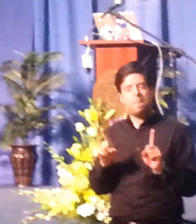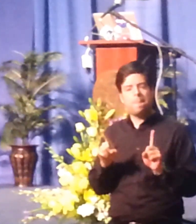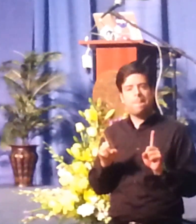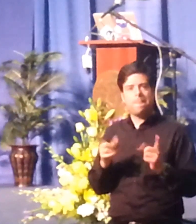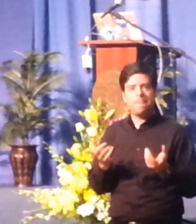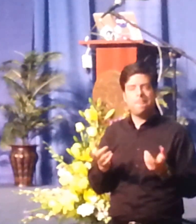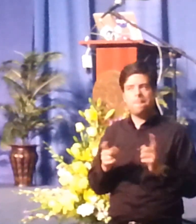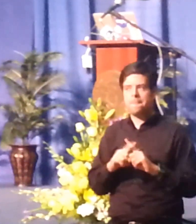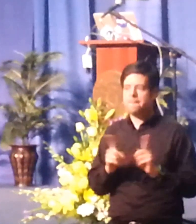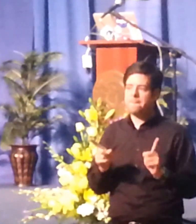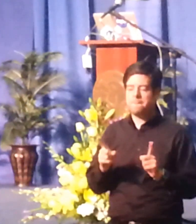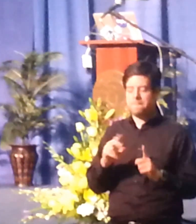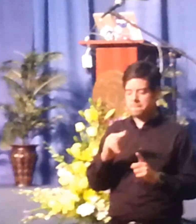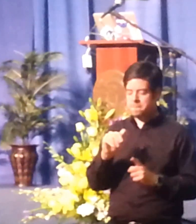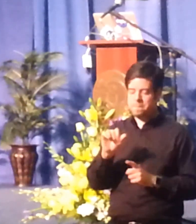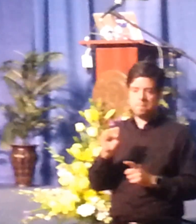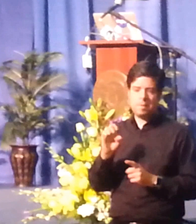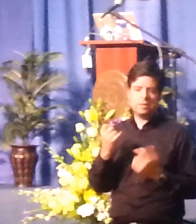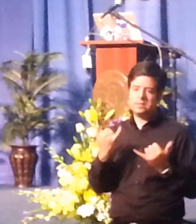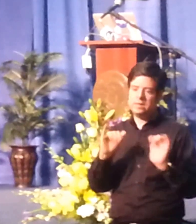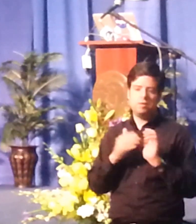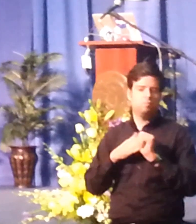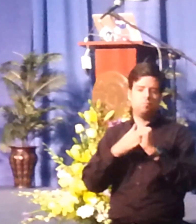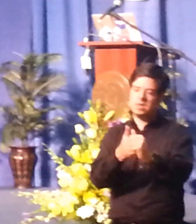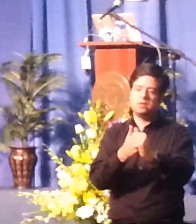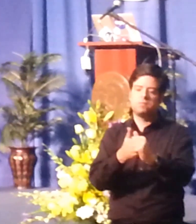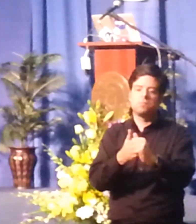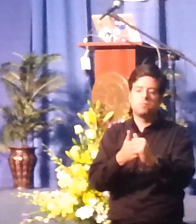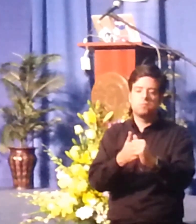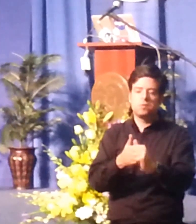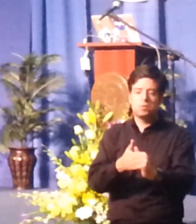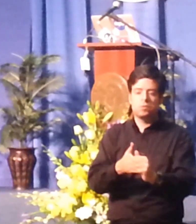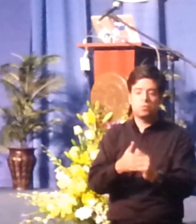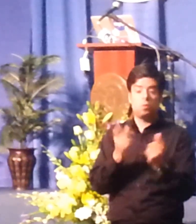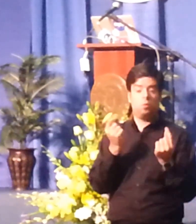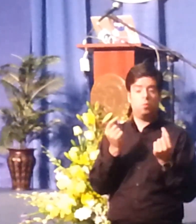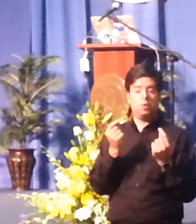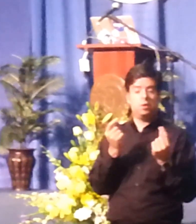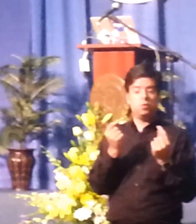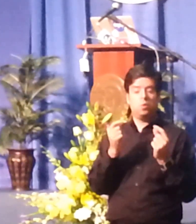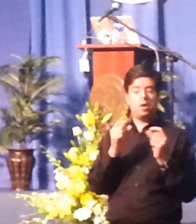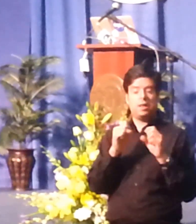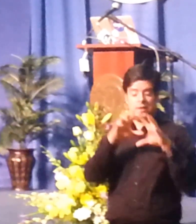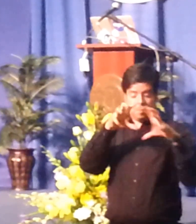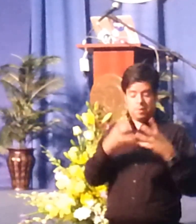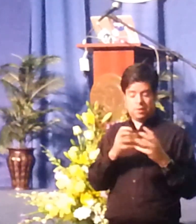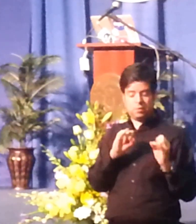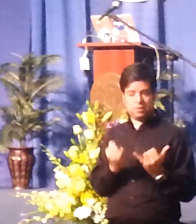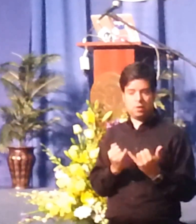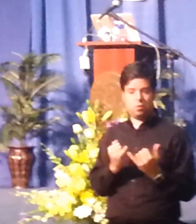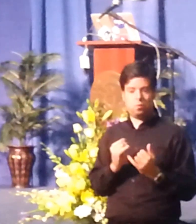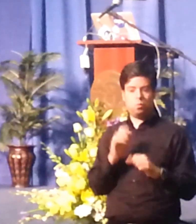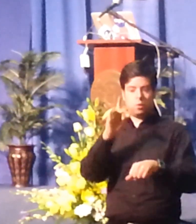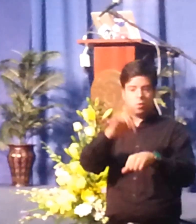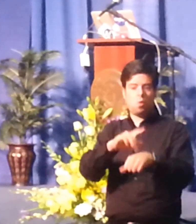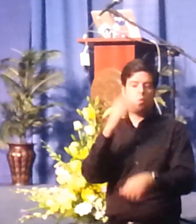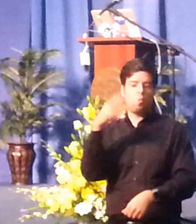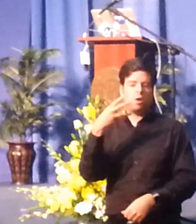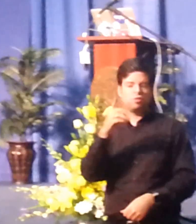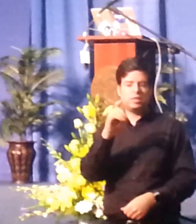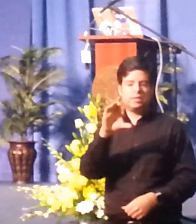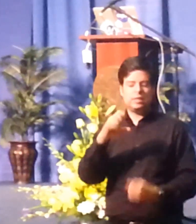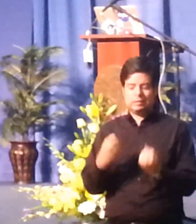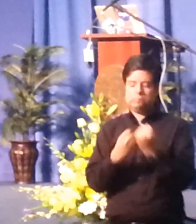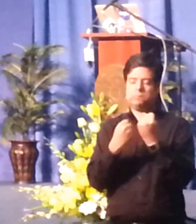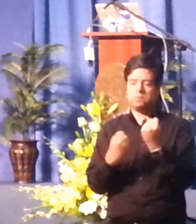But NASA still leads the way, and so what we do at the Planetary Society is go to Washington, D.C. and lobby these guys.